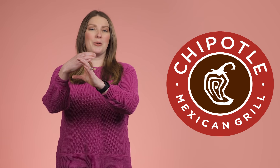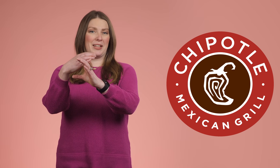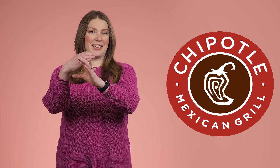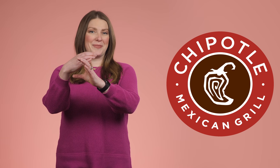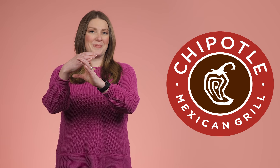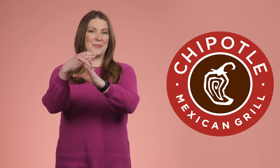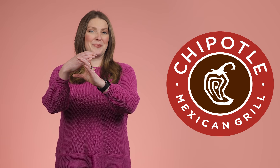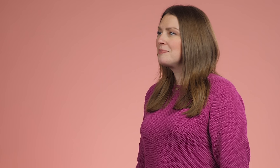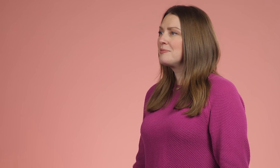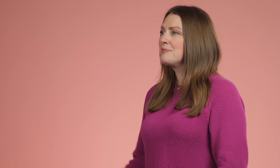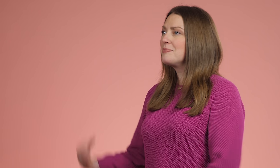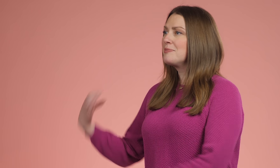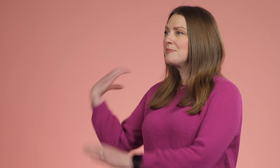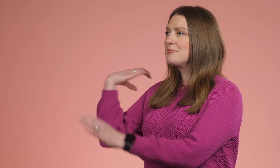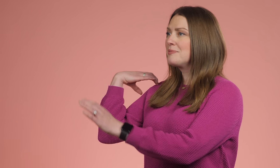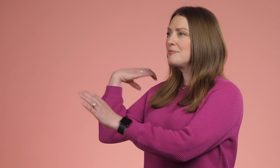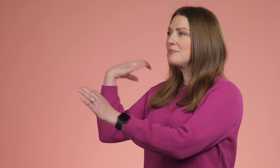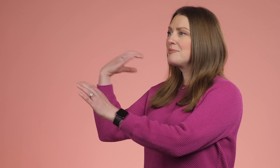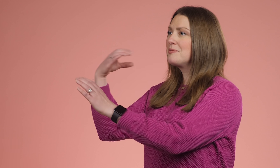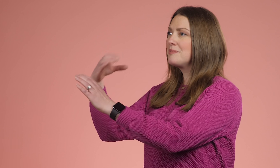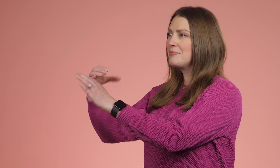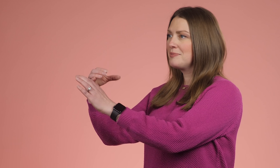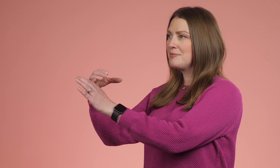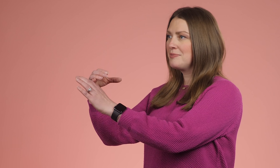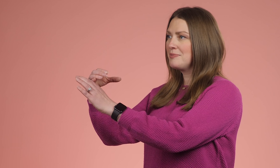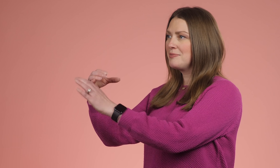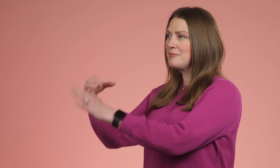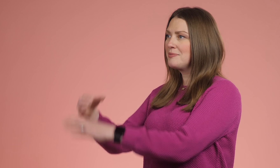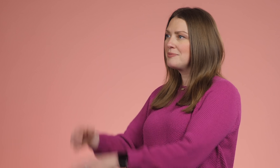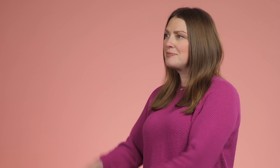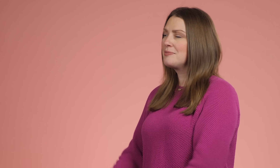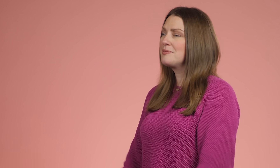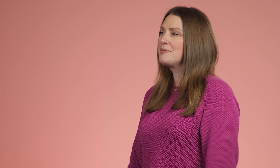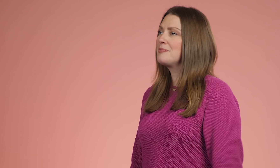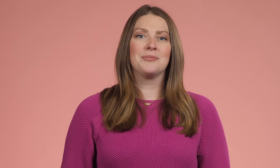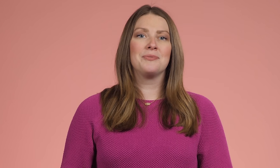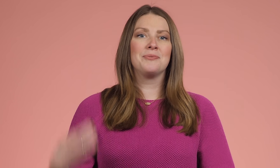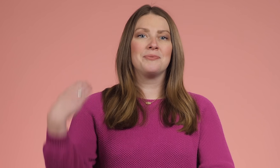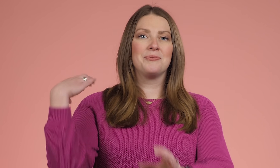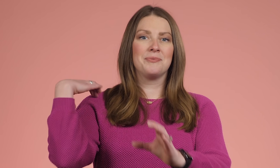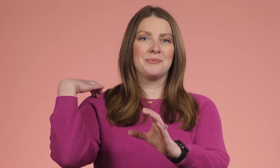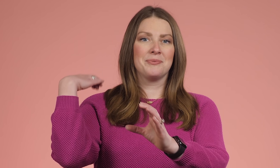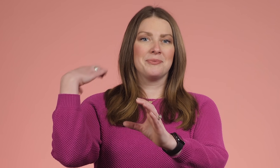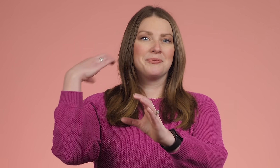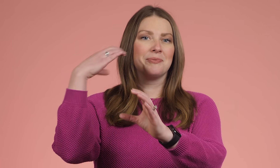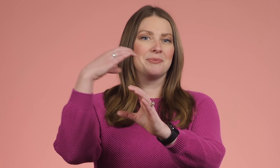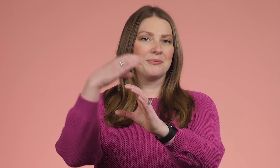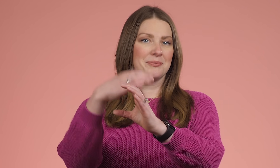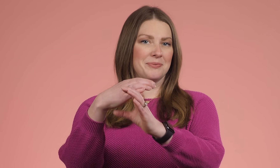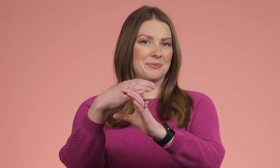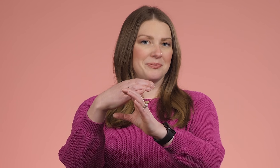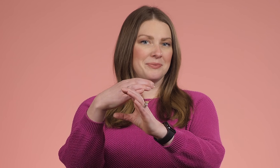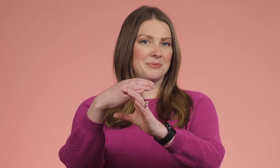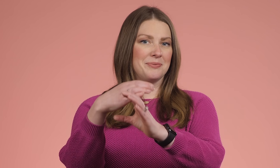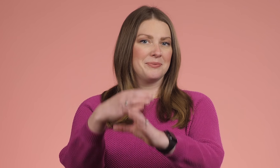Chipotle. You have C-shaped hands with the dominant up on your shoulder coming down to your